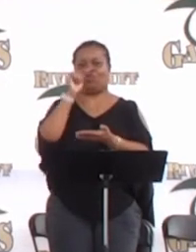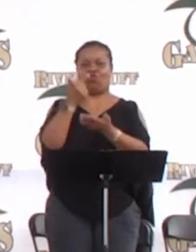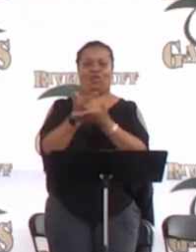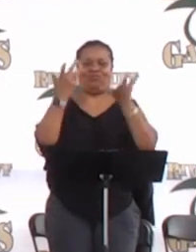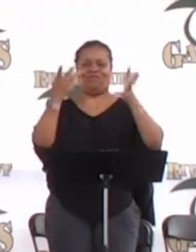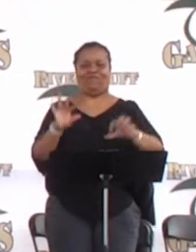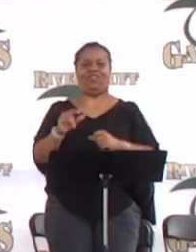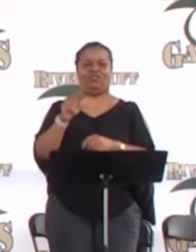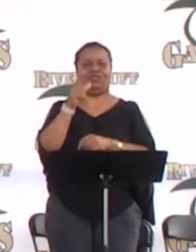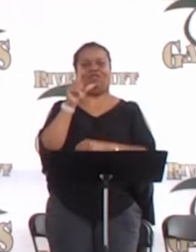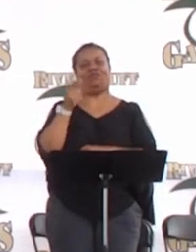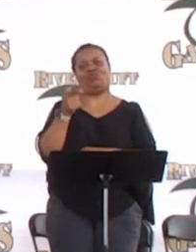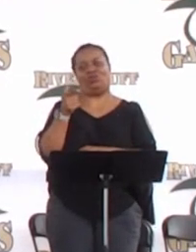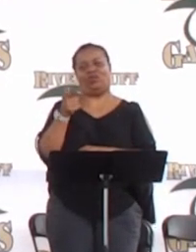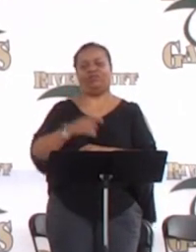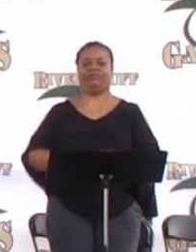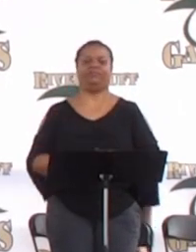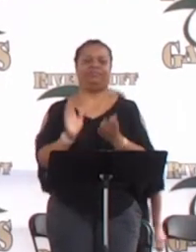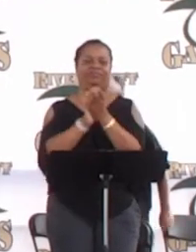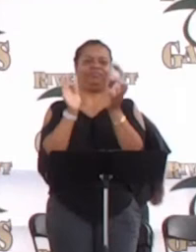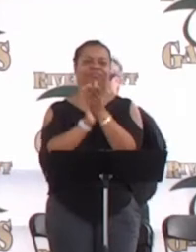of 21.